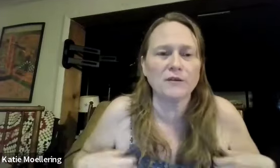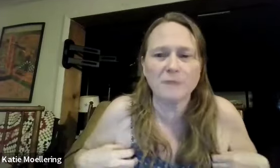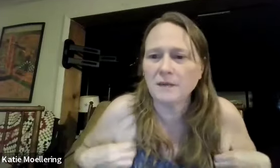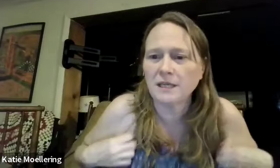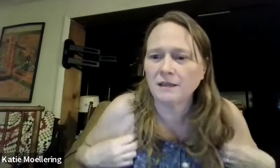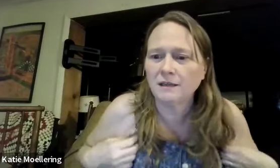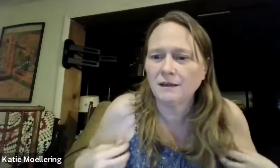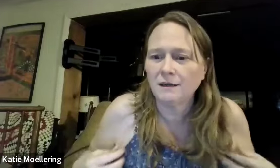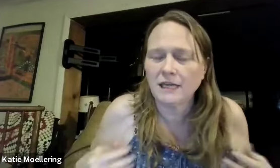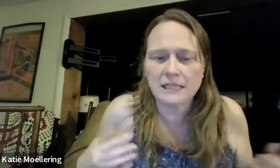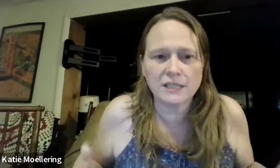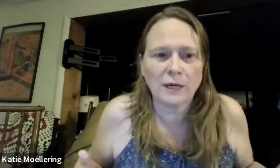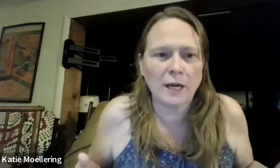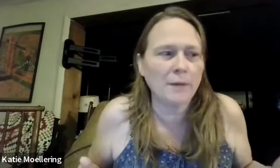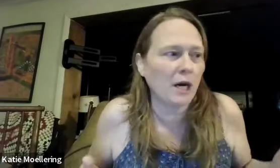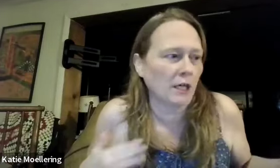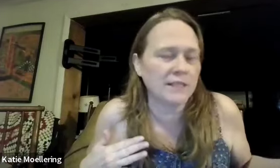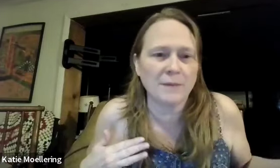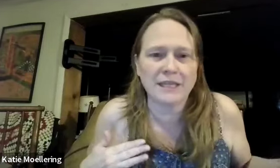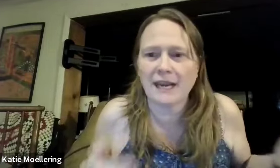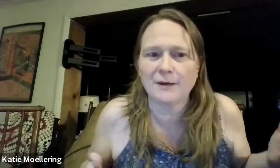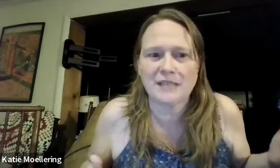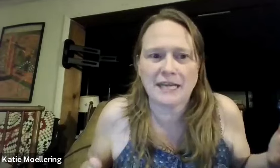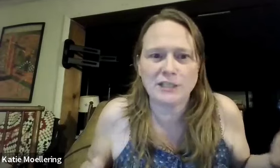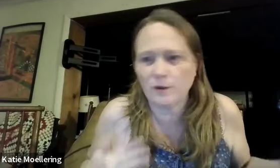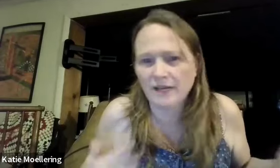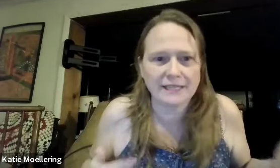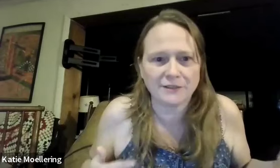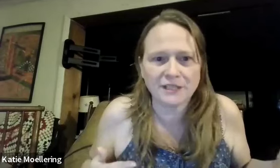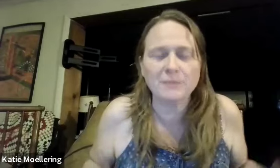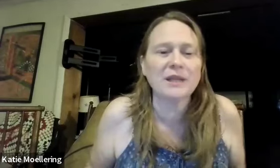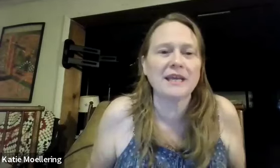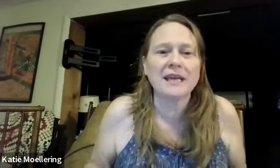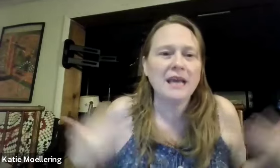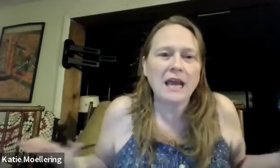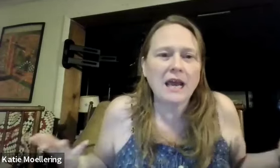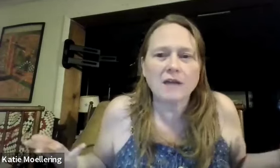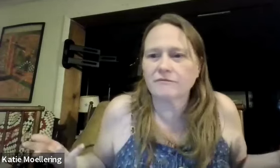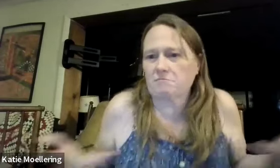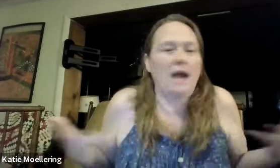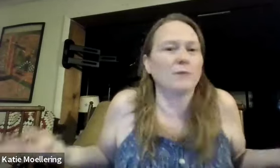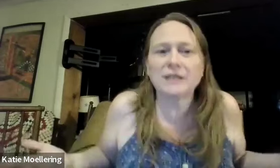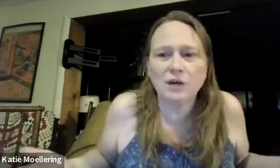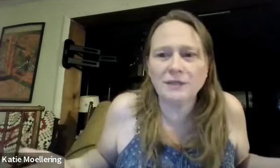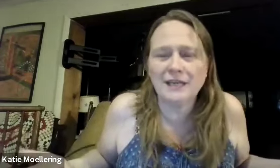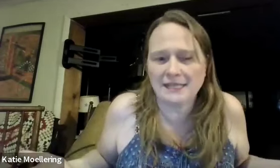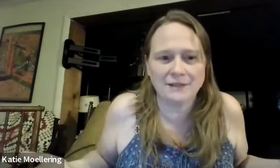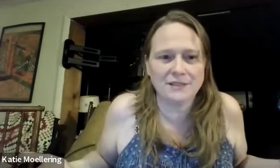if maybe Instagram heard somebody in the house say, do you have ASL tonight? But like, I really don't get ASL stuff